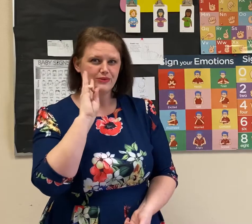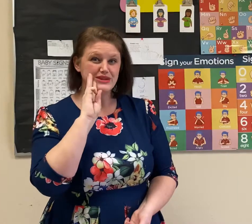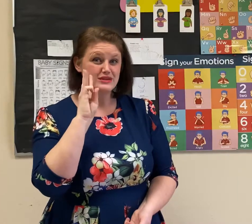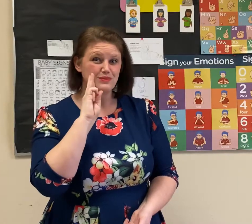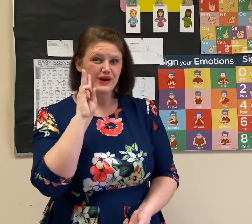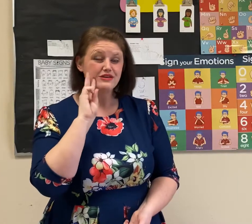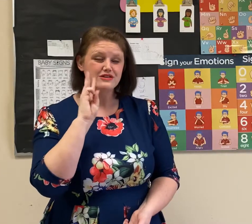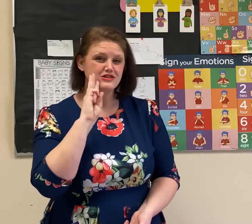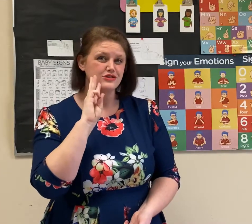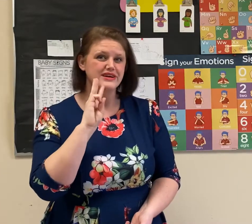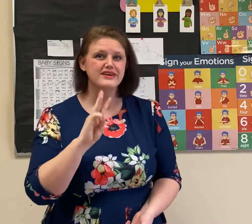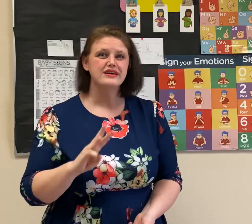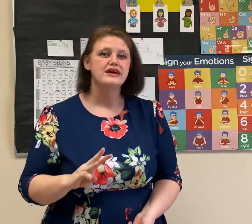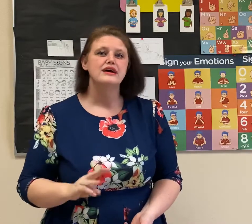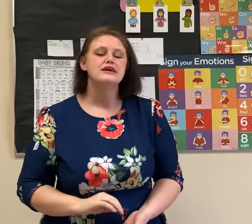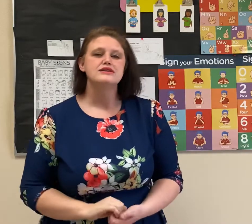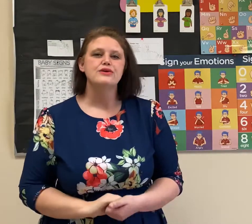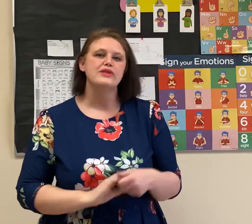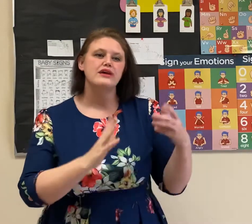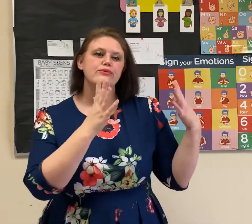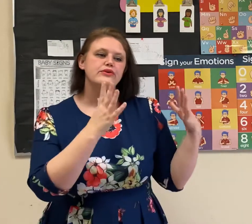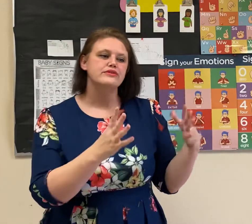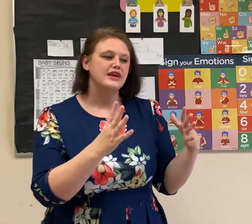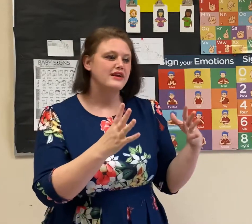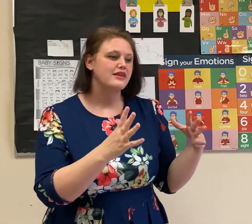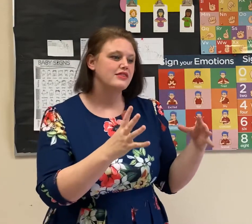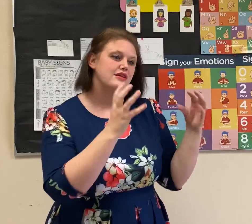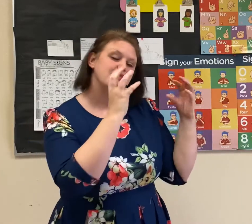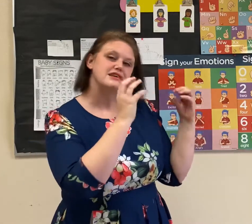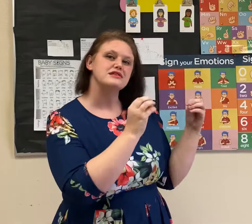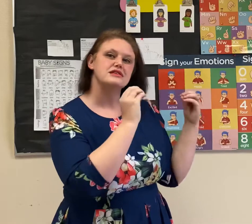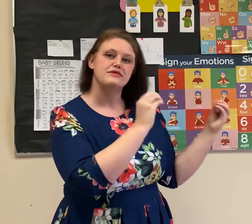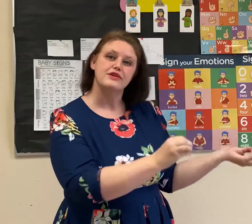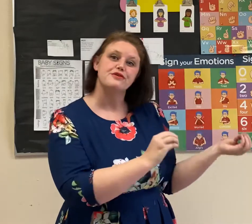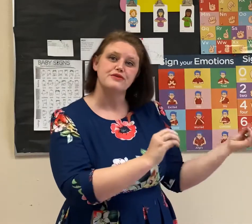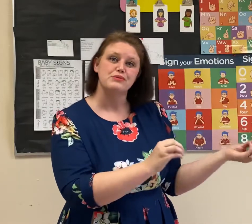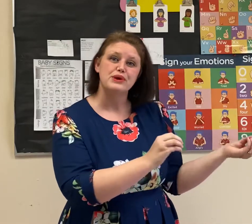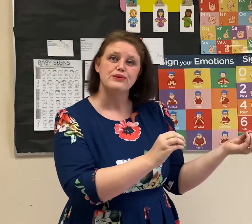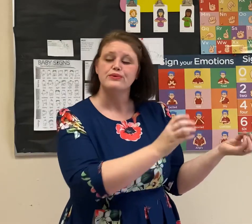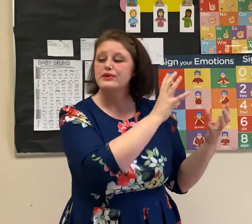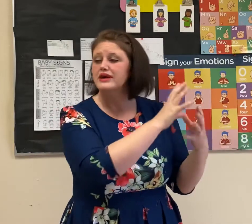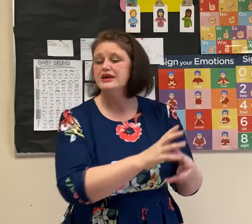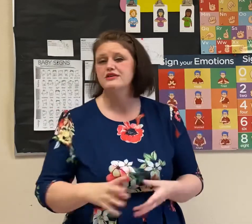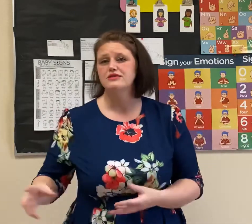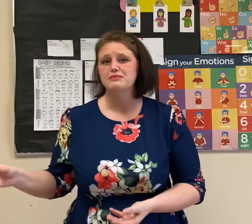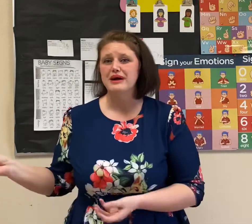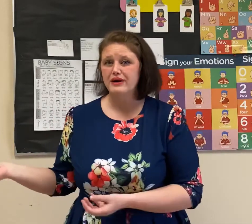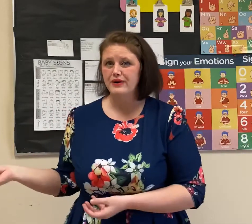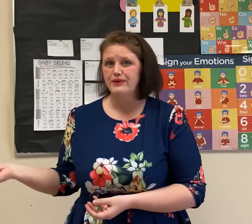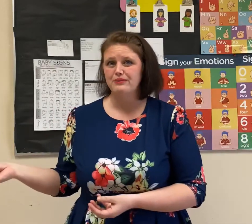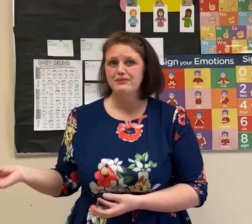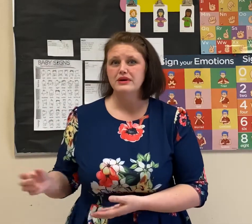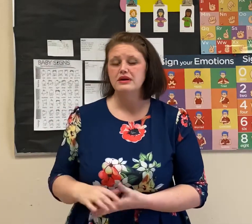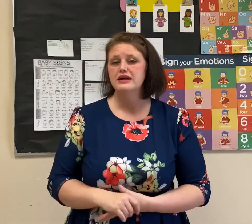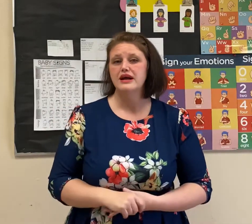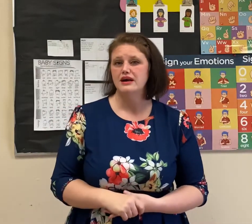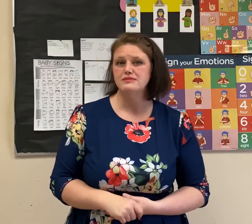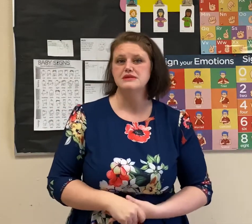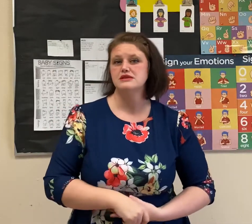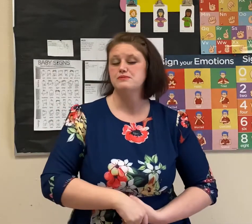some water to drink. So they will take the lessons they've learned from you and use them at home. It helps, especially